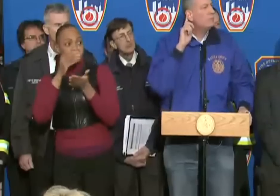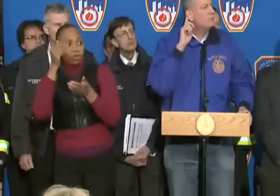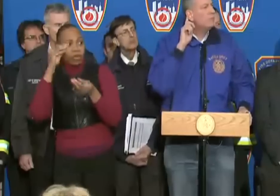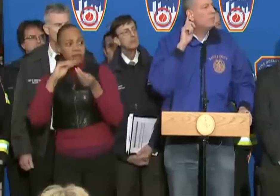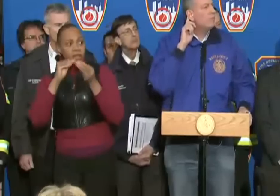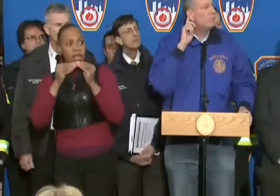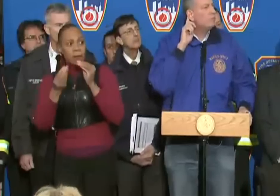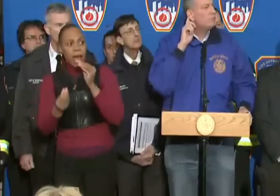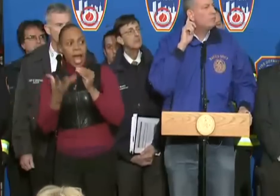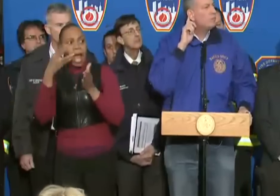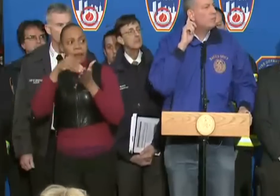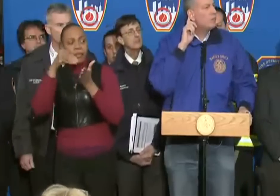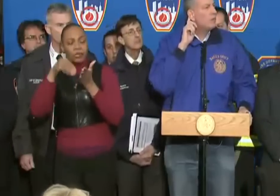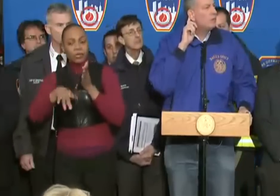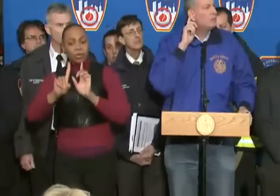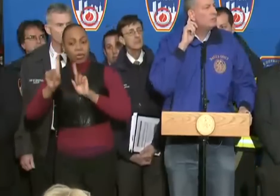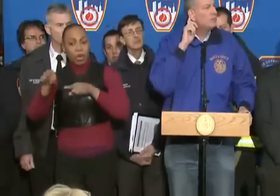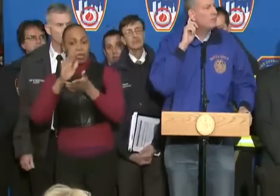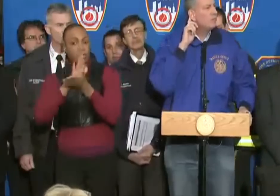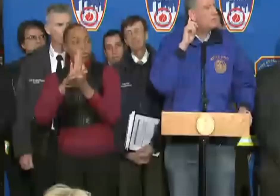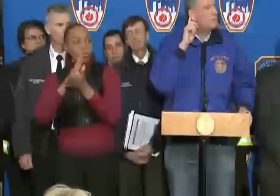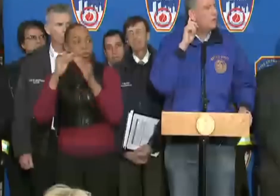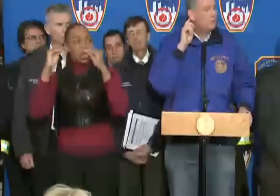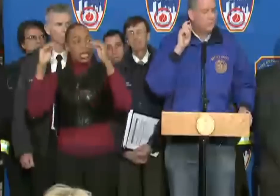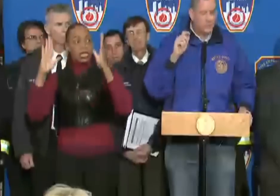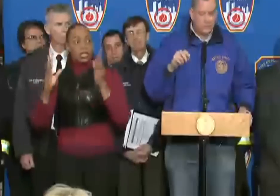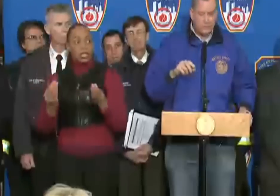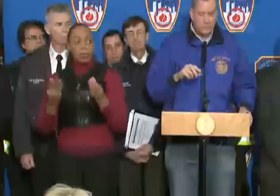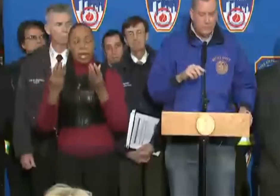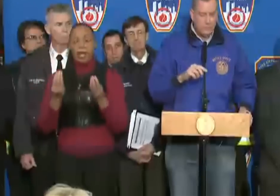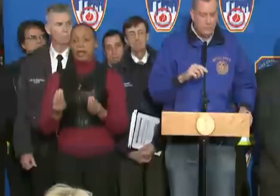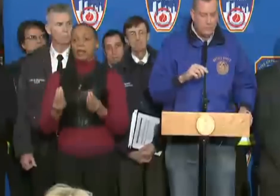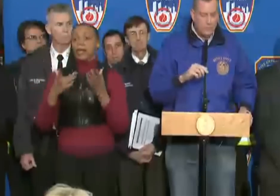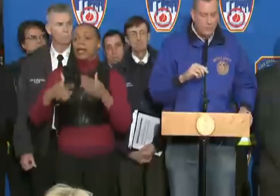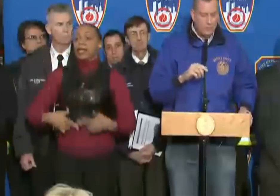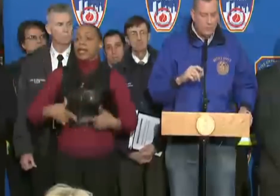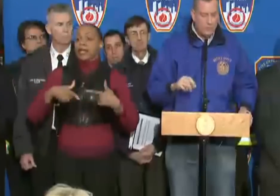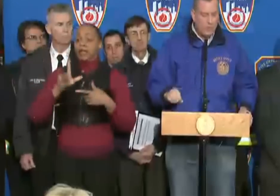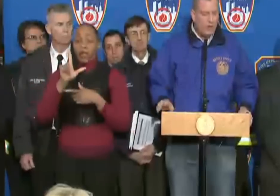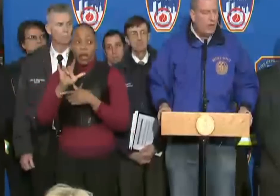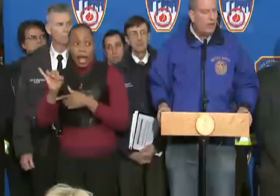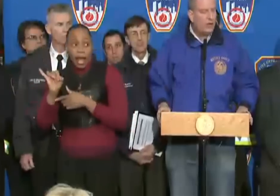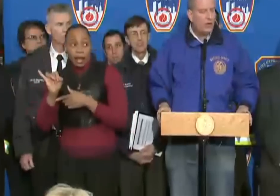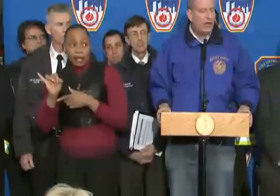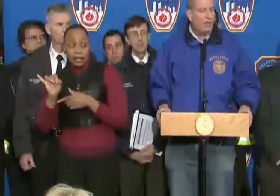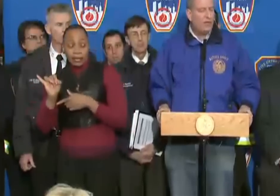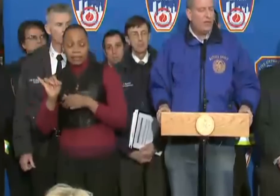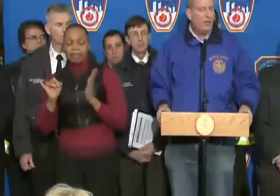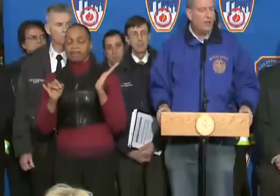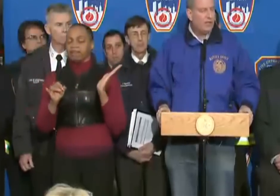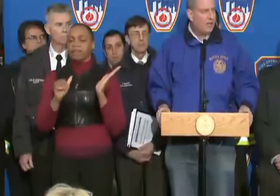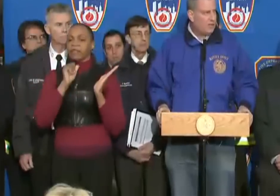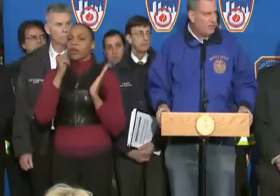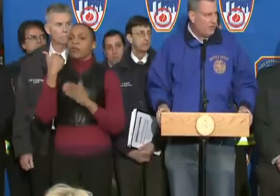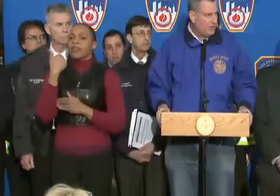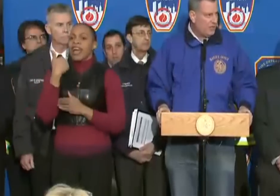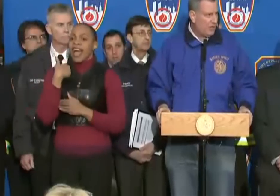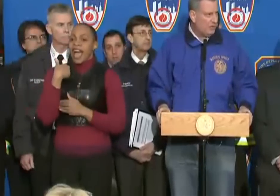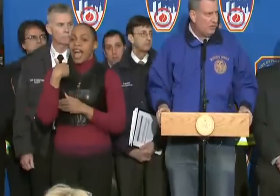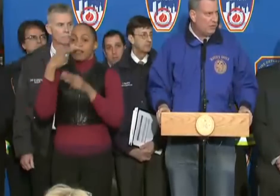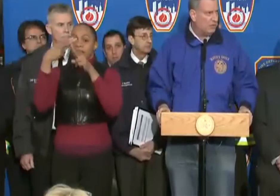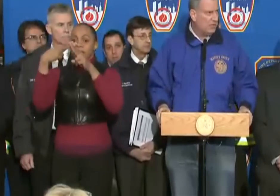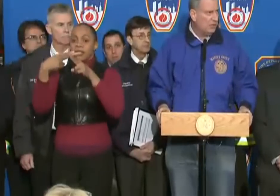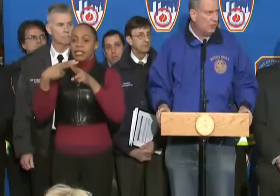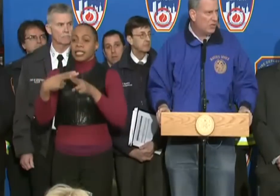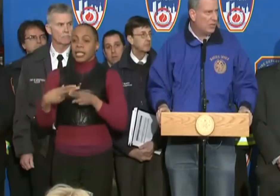students attended today and teachers, many of them living in Long Island, how many made it in or had to call out? I don't have the attendance figures